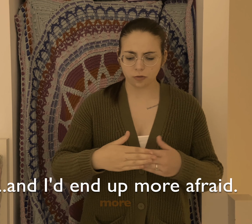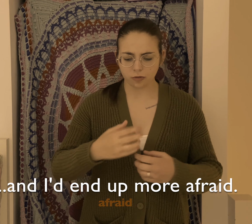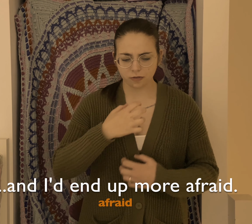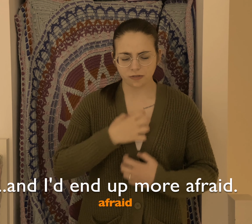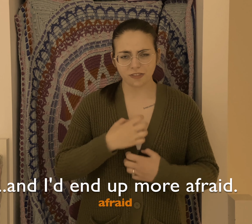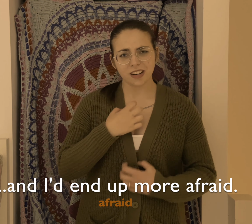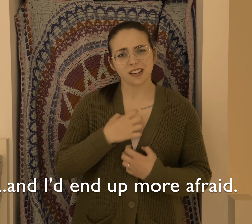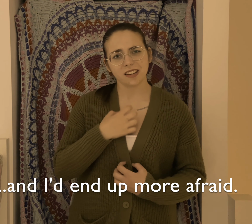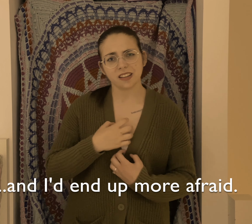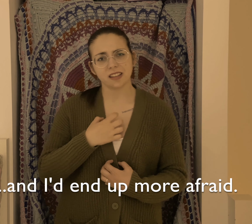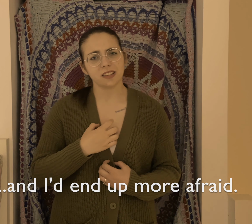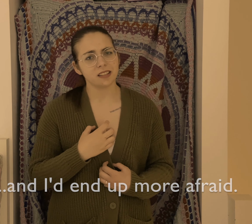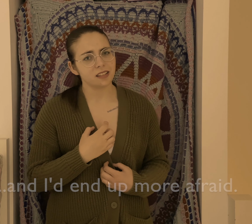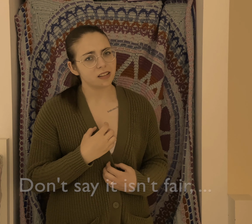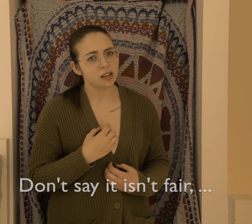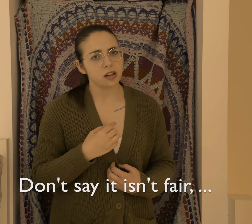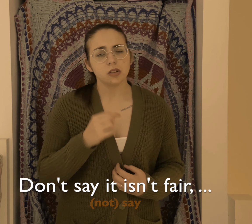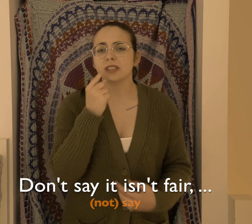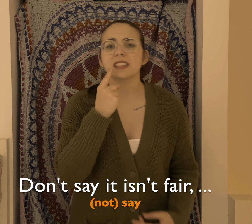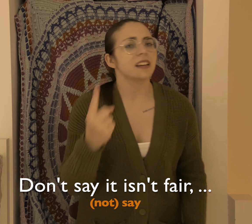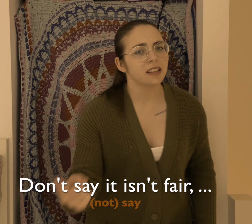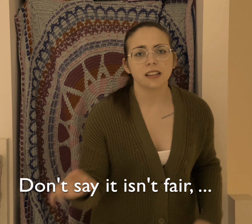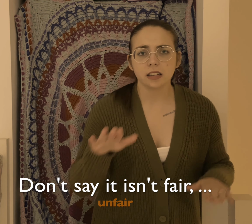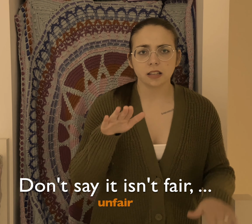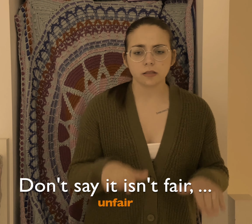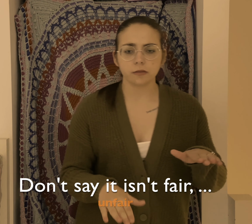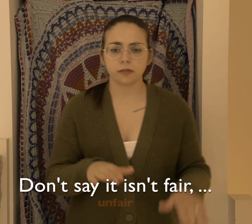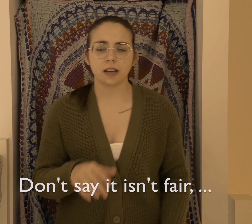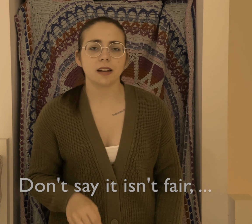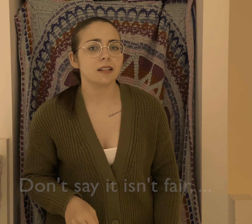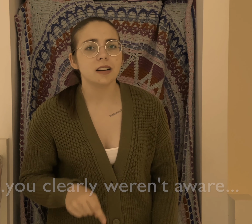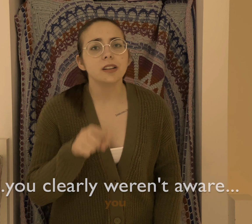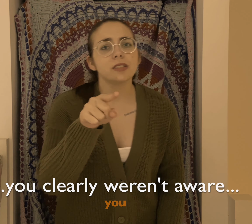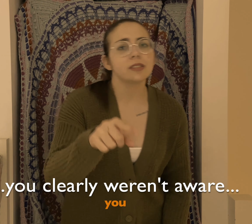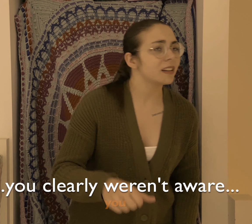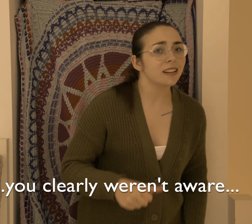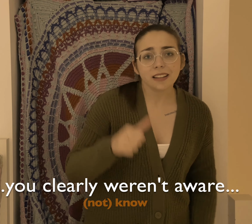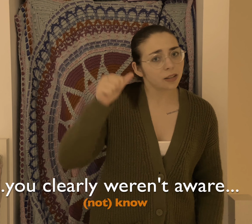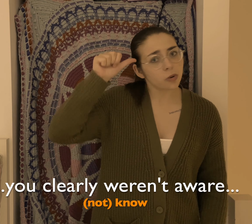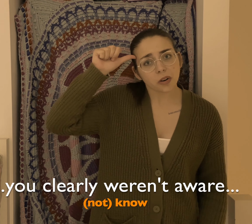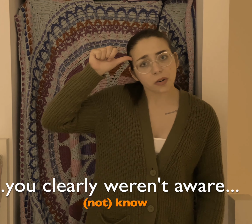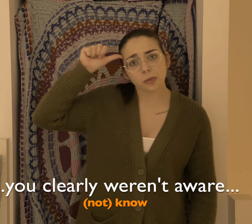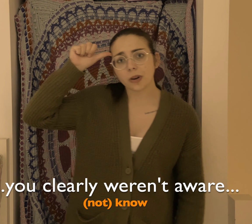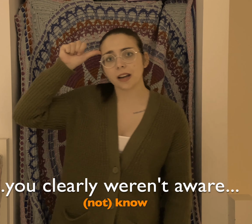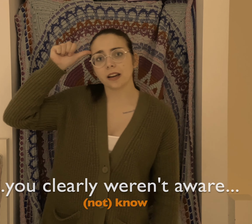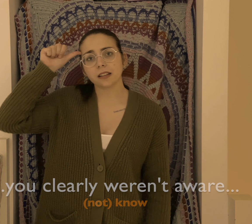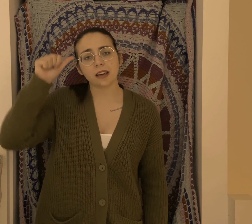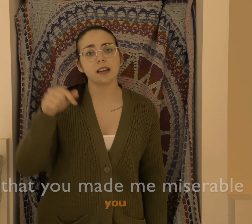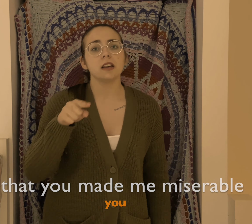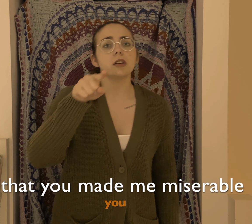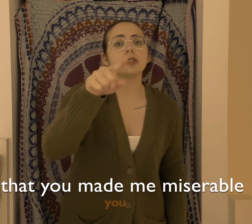afraid Don't say it isn't fair You clearly weren't aware That you